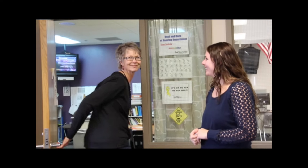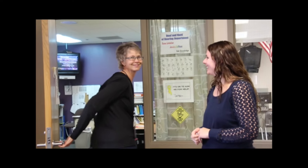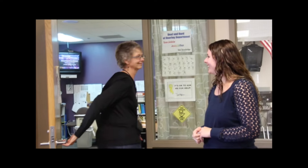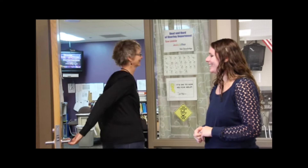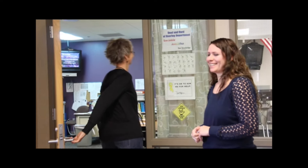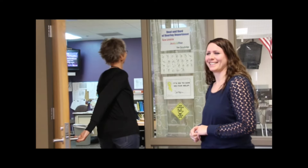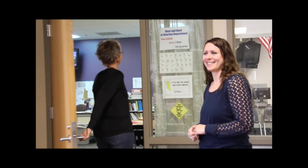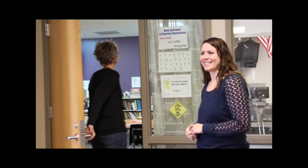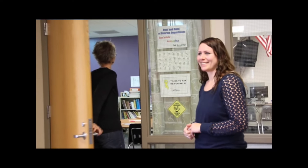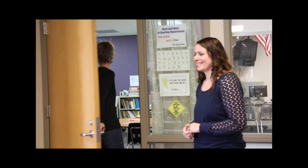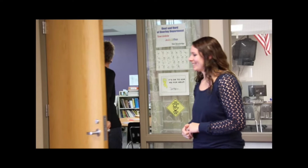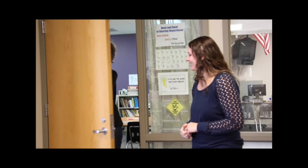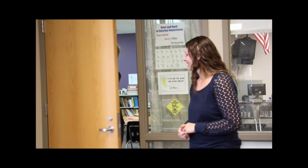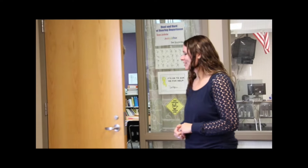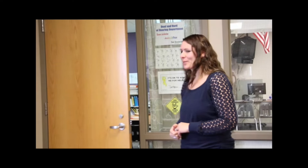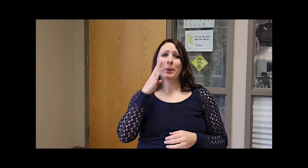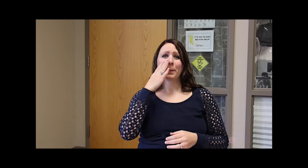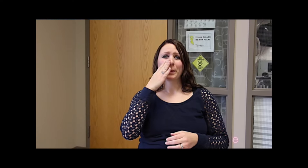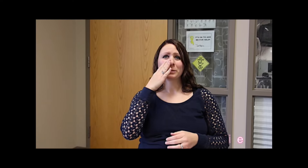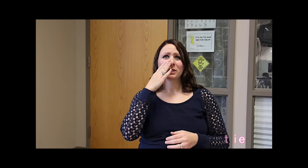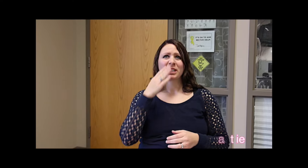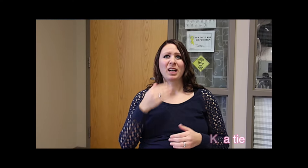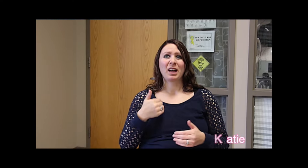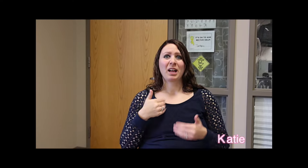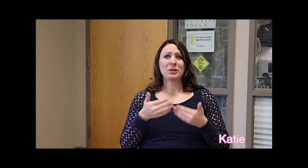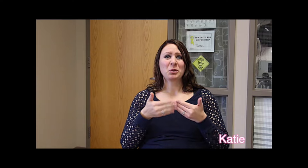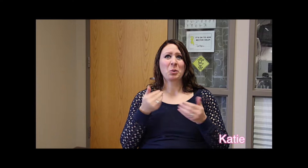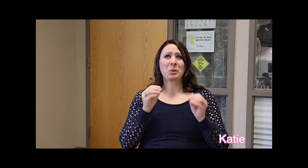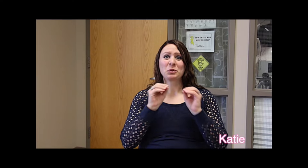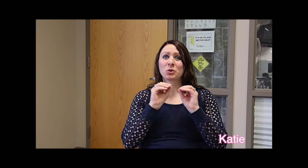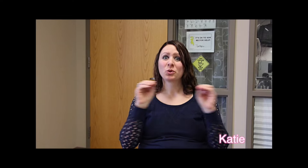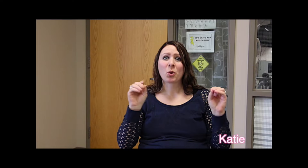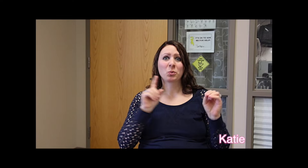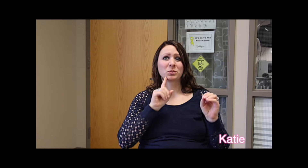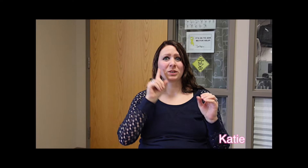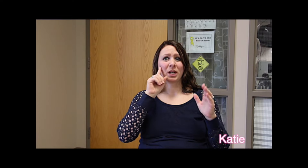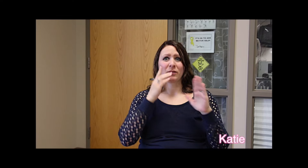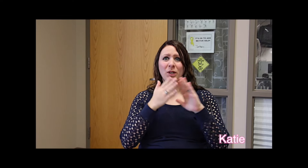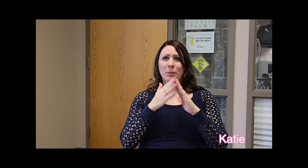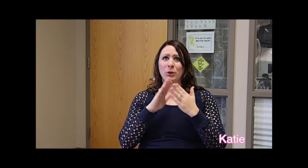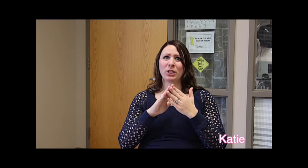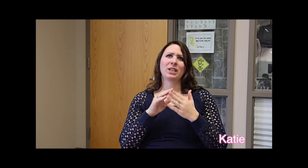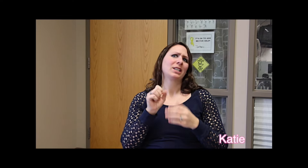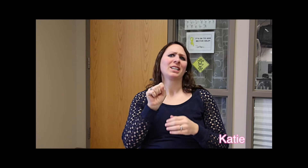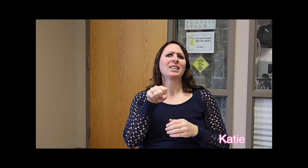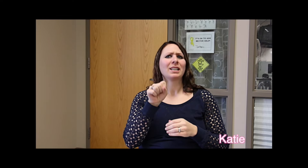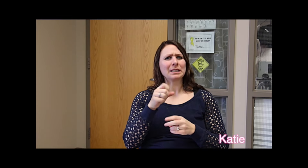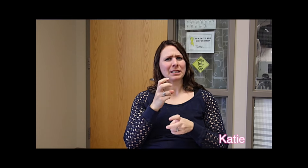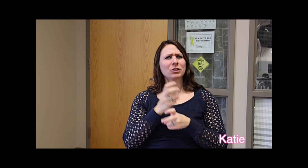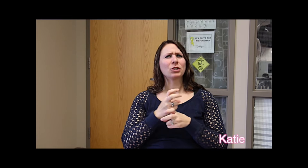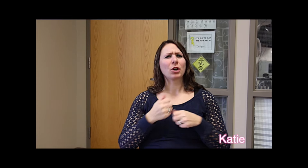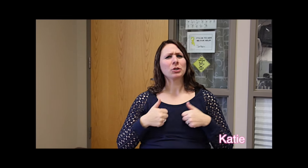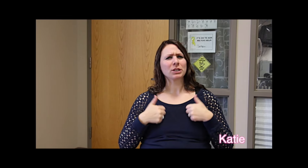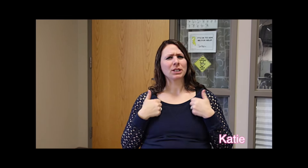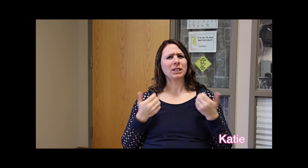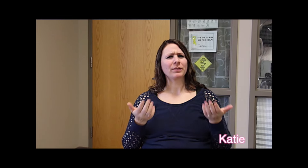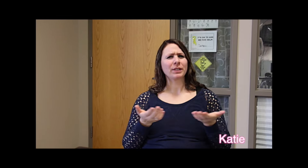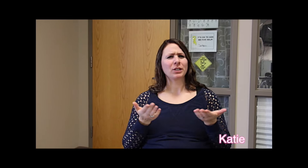Bemidji where there is no deaf community. Bemidji has almost no deaf community. Yes, it is hard to live